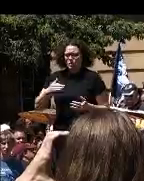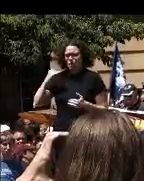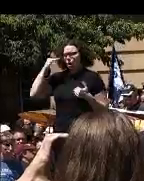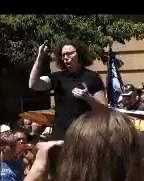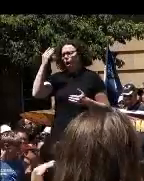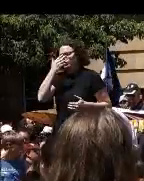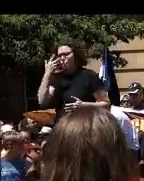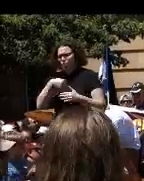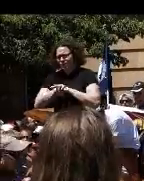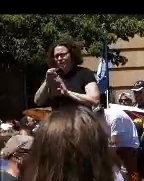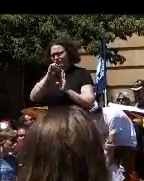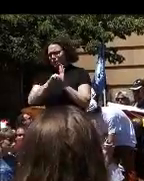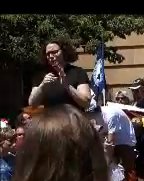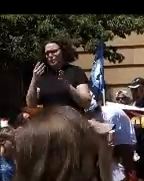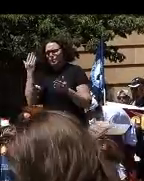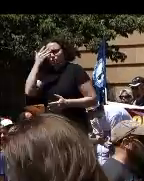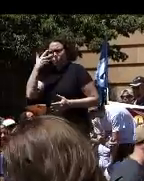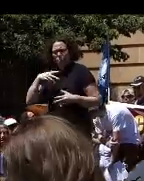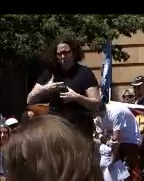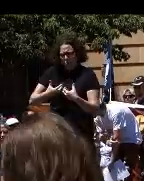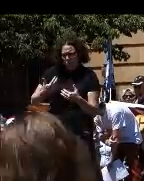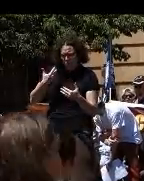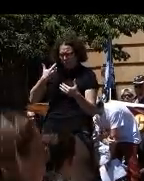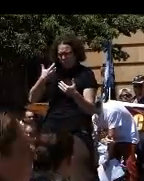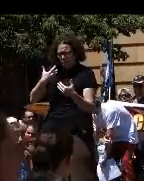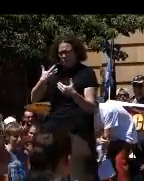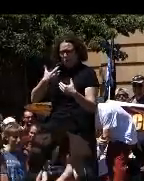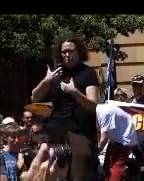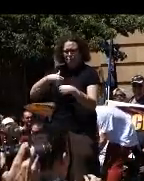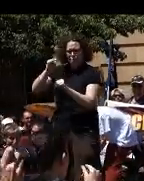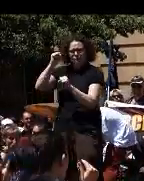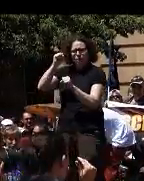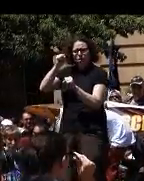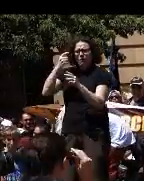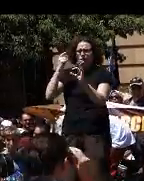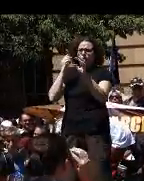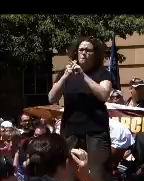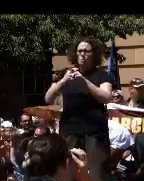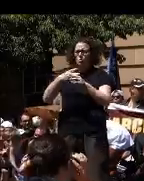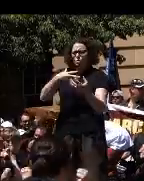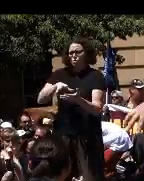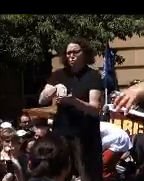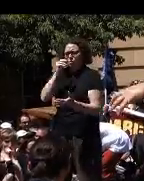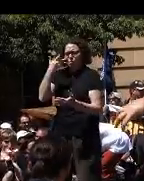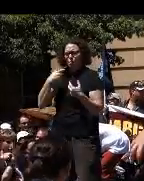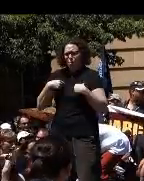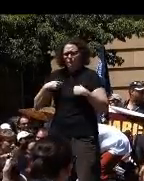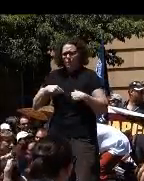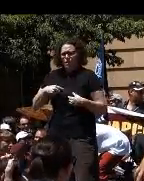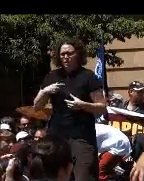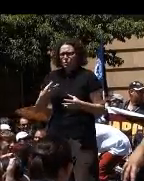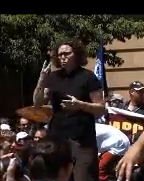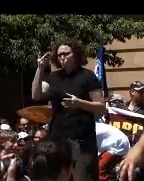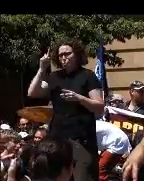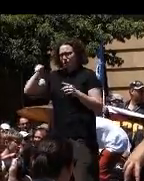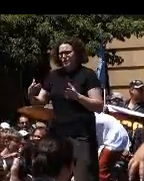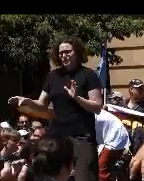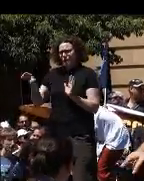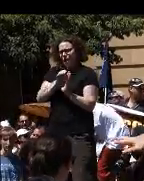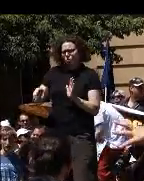state schools and to qualify for student welfare, well, you're going to have extra debt. $2,000 extra debt a